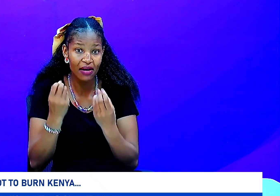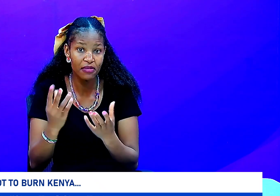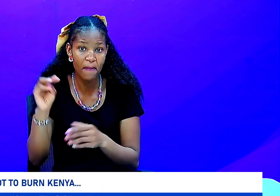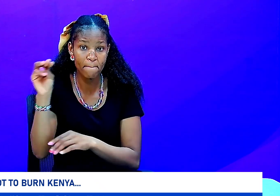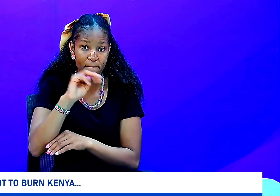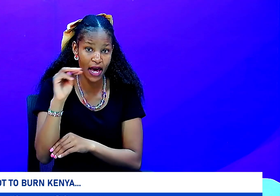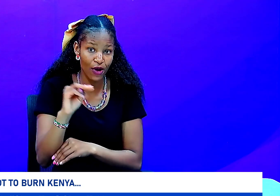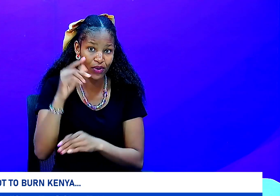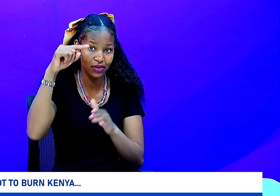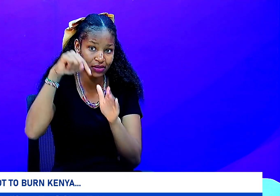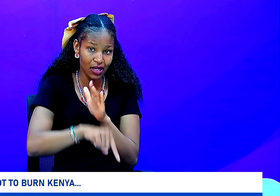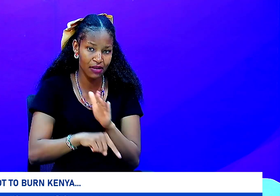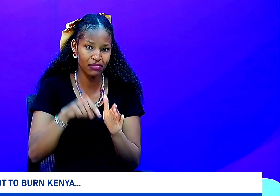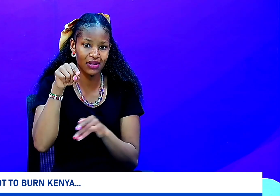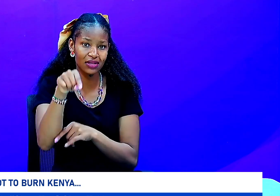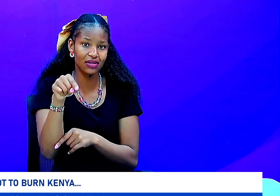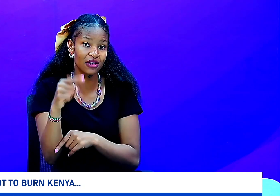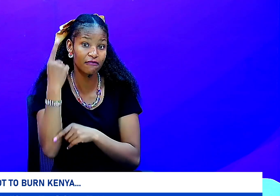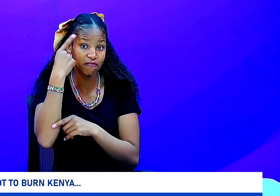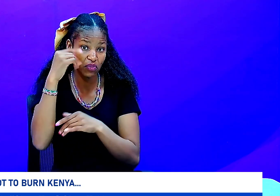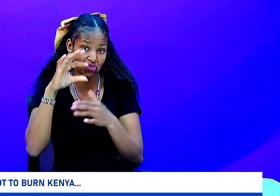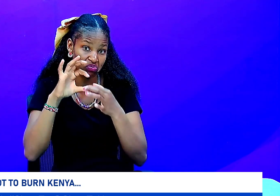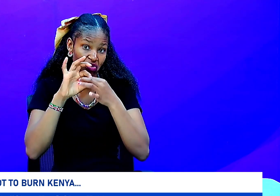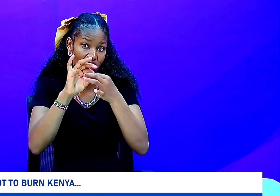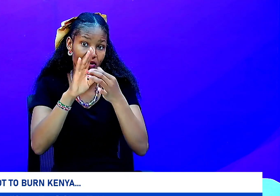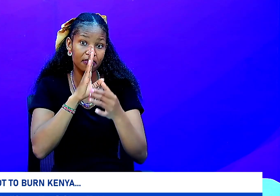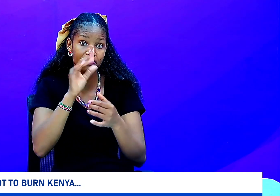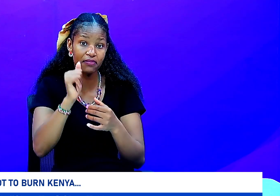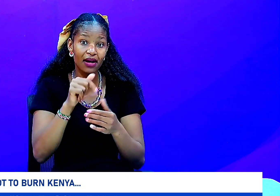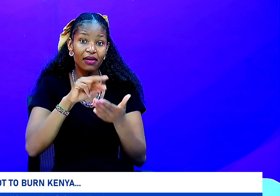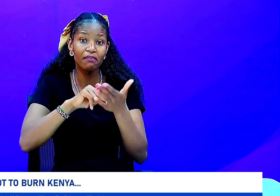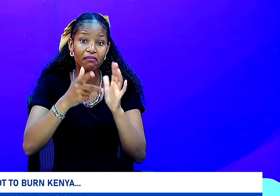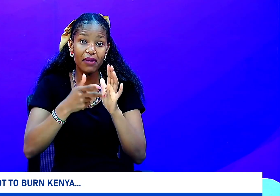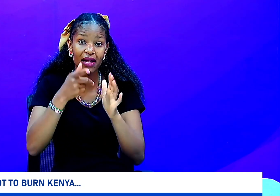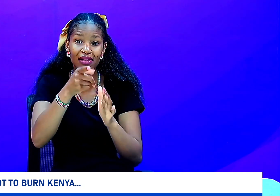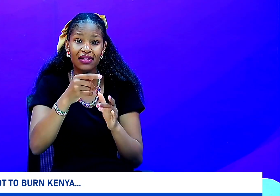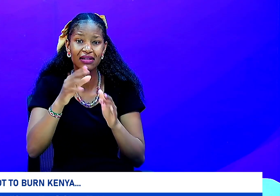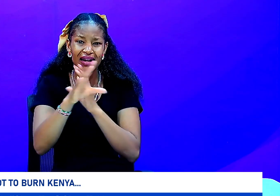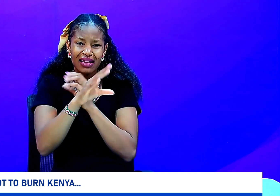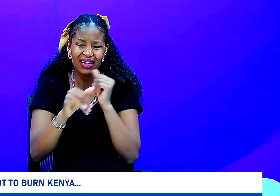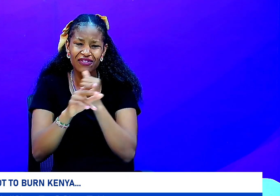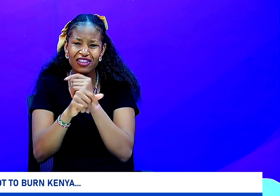drain, accompanied by mass theft from major shops and